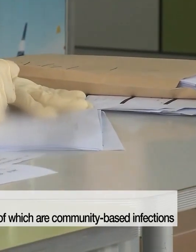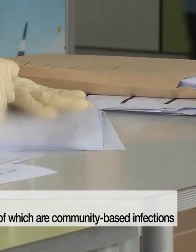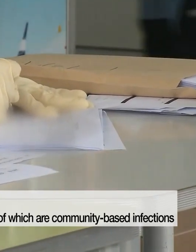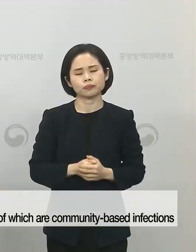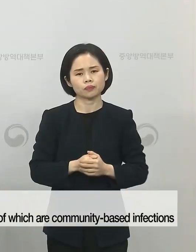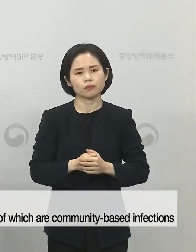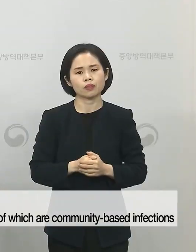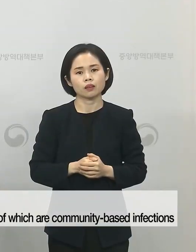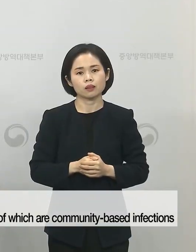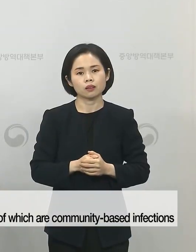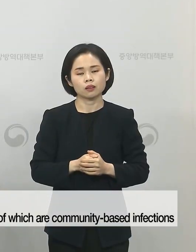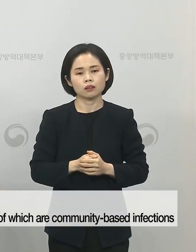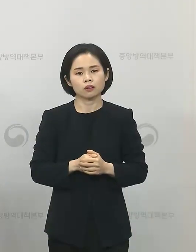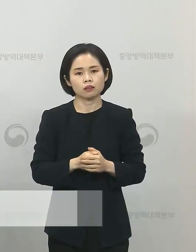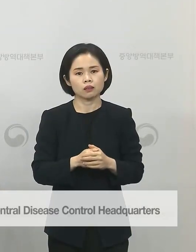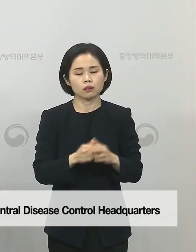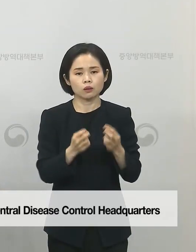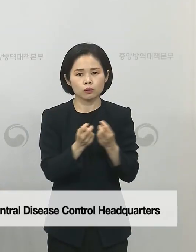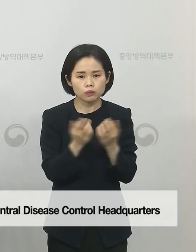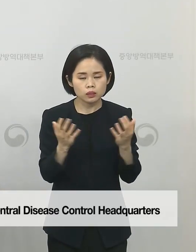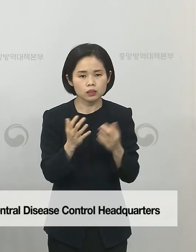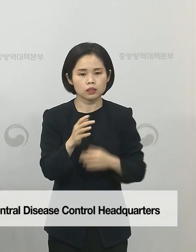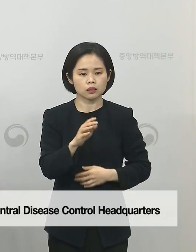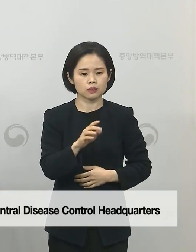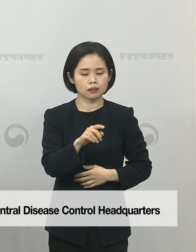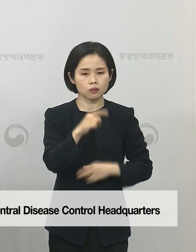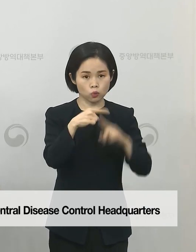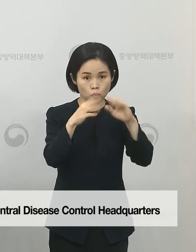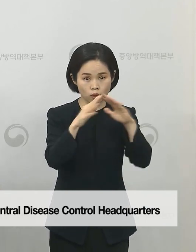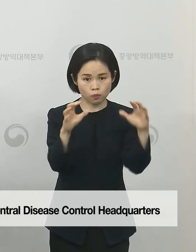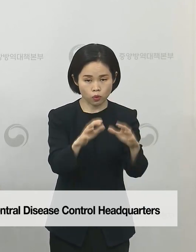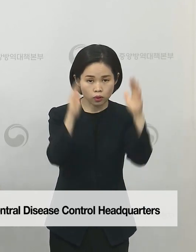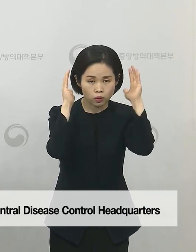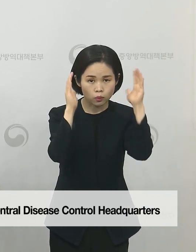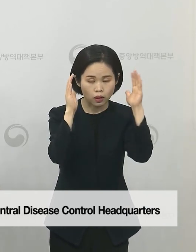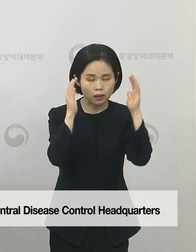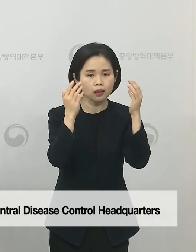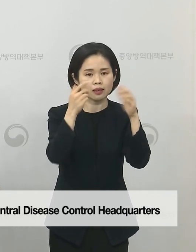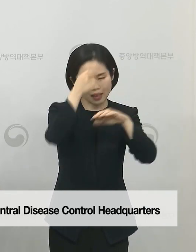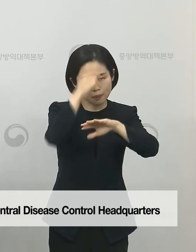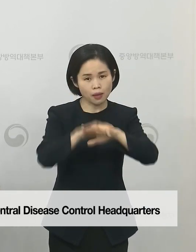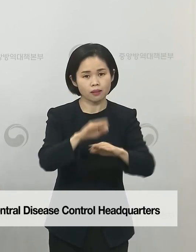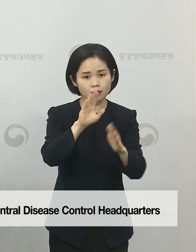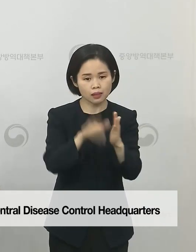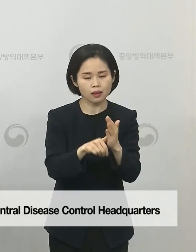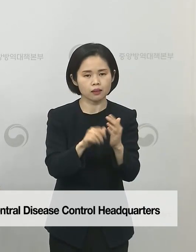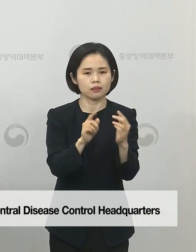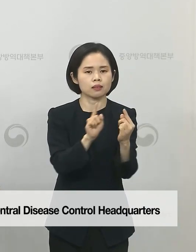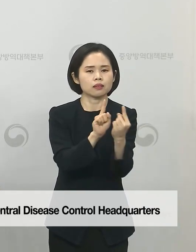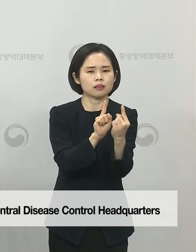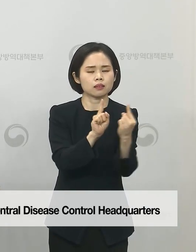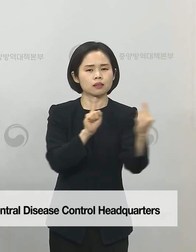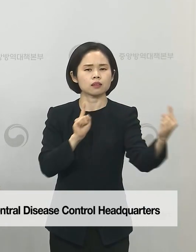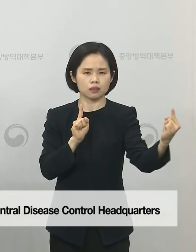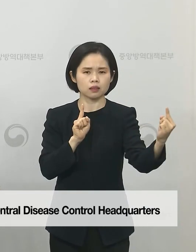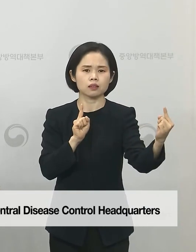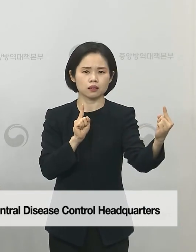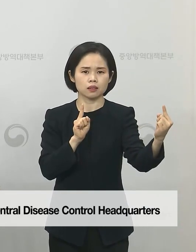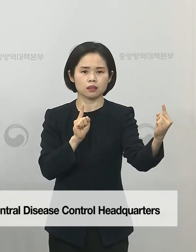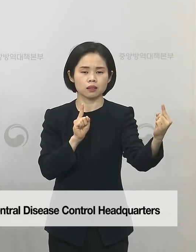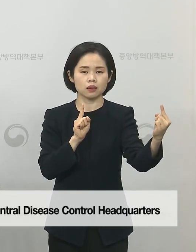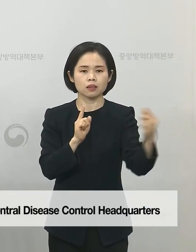events. If face-to-face gatherings are inevitable, please limit the size of gathering to ensure sufficient distance